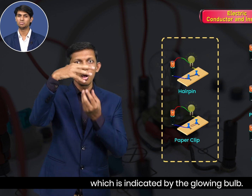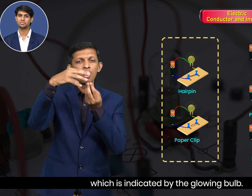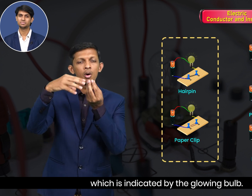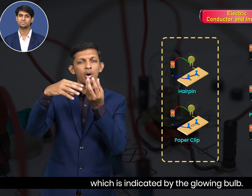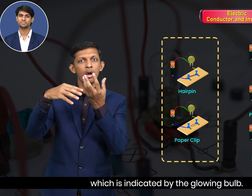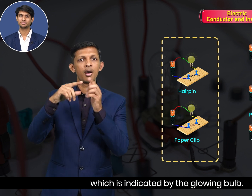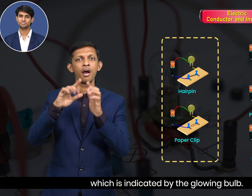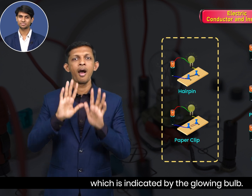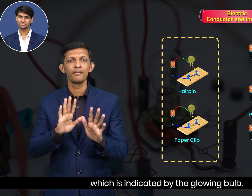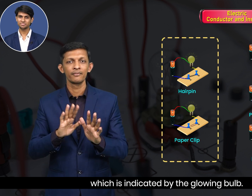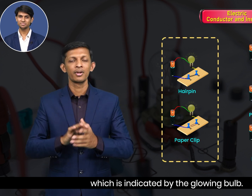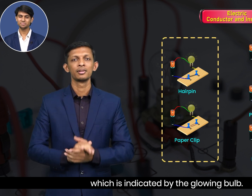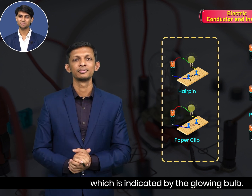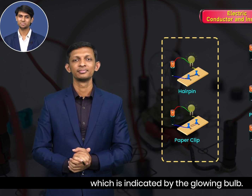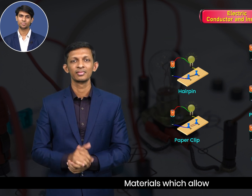glowing bulb.